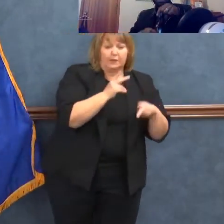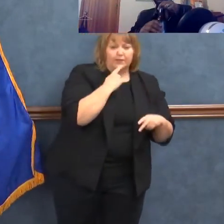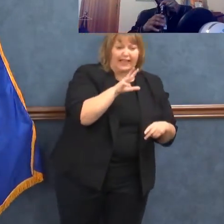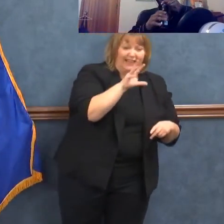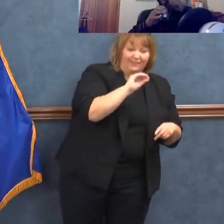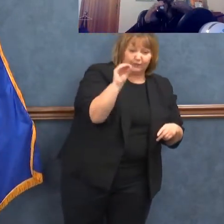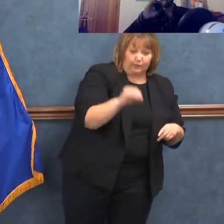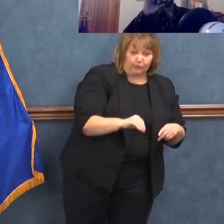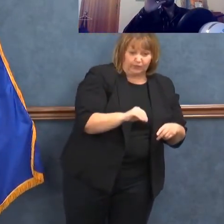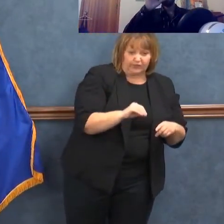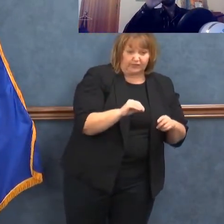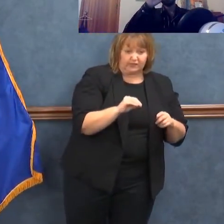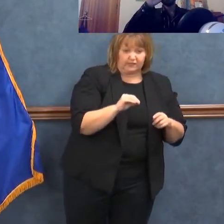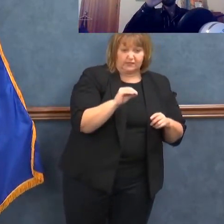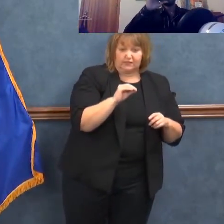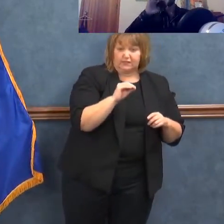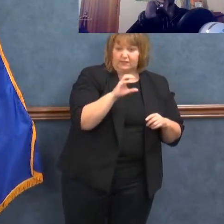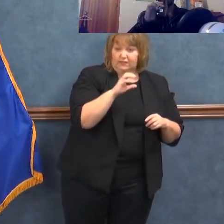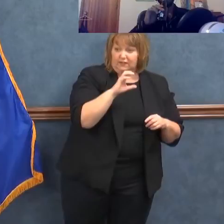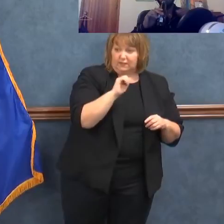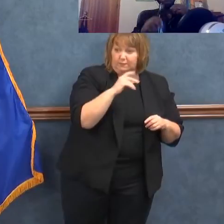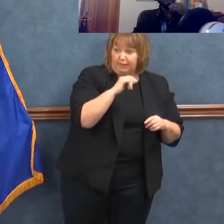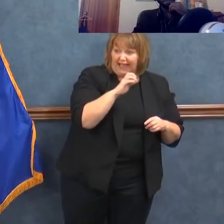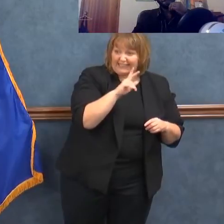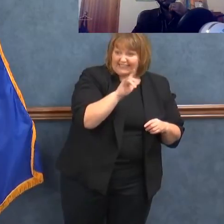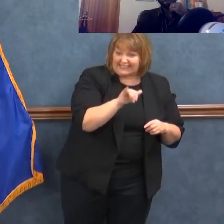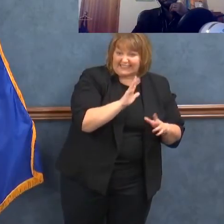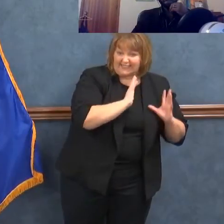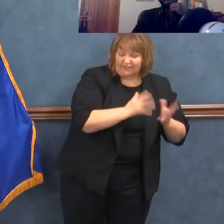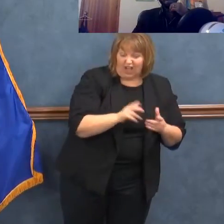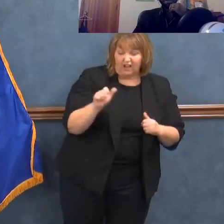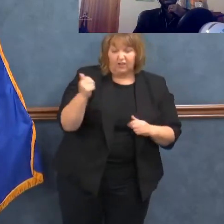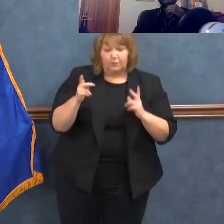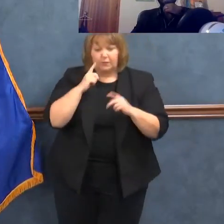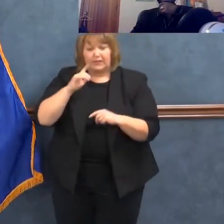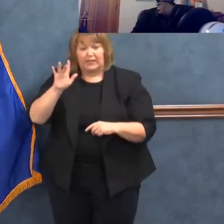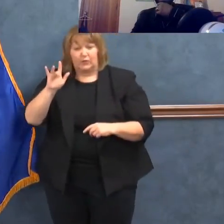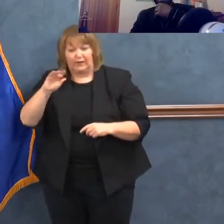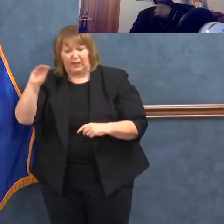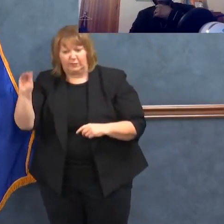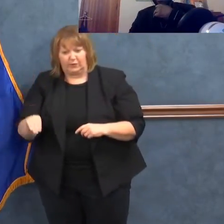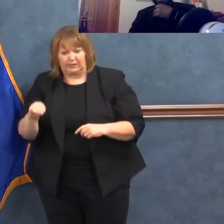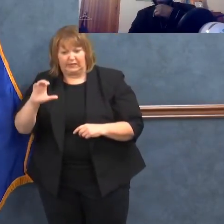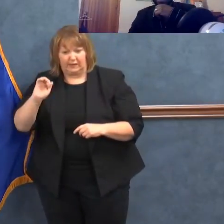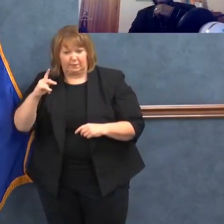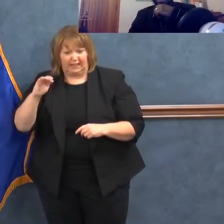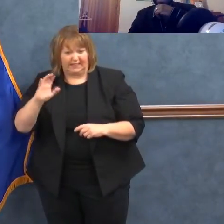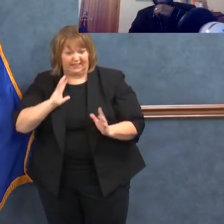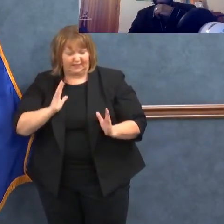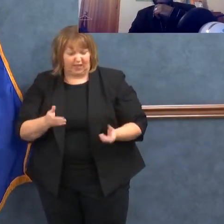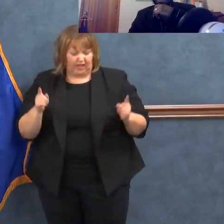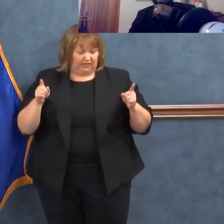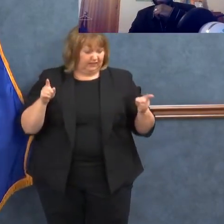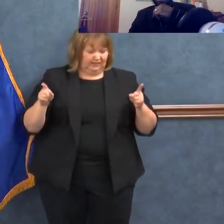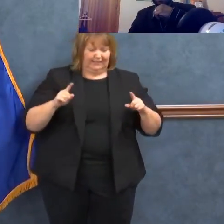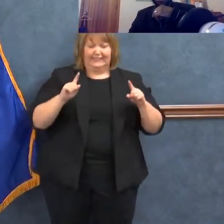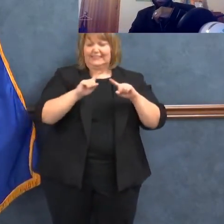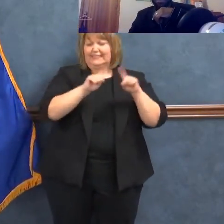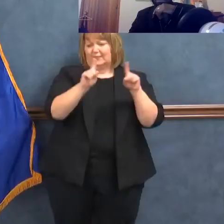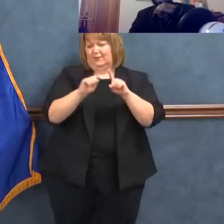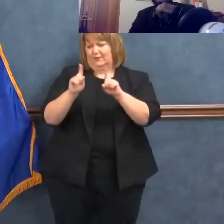room for different opinions, and that's what we've gotten on this, the school situation. Everybody has